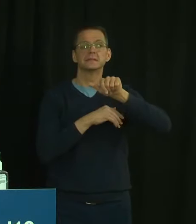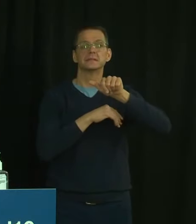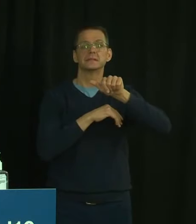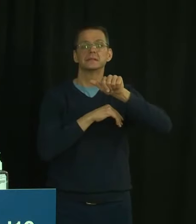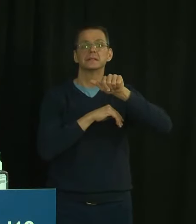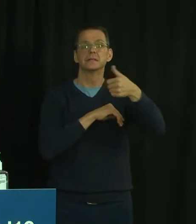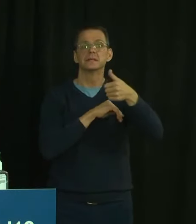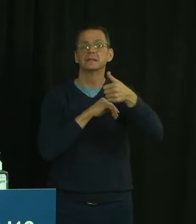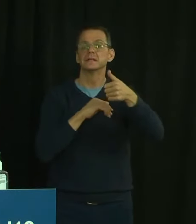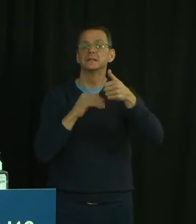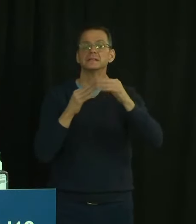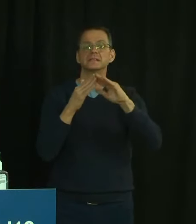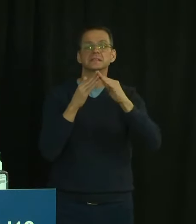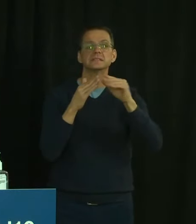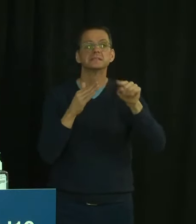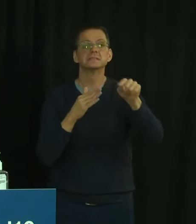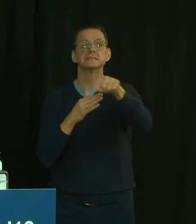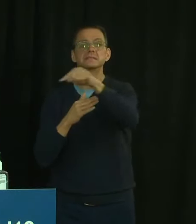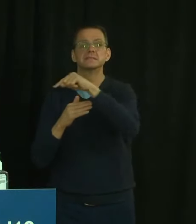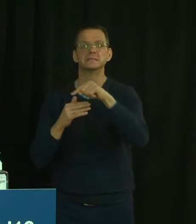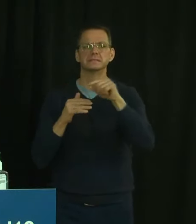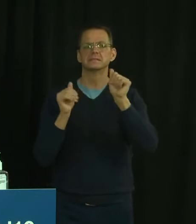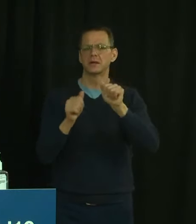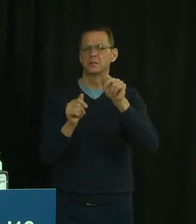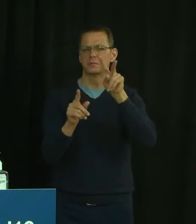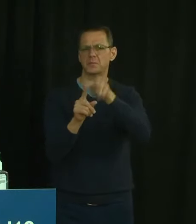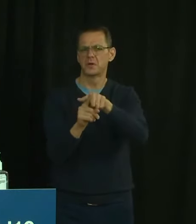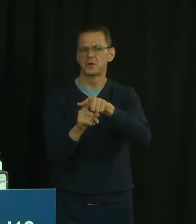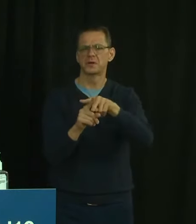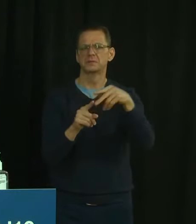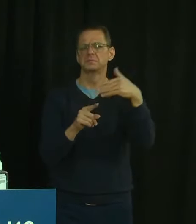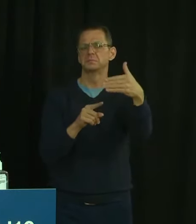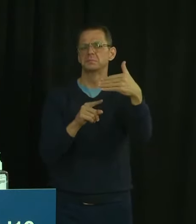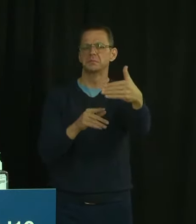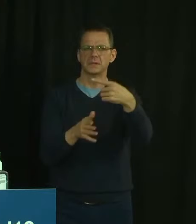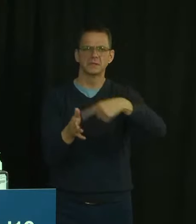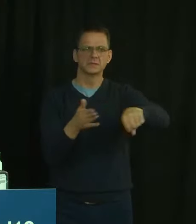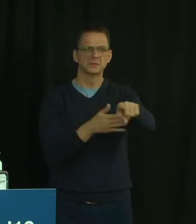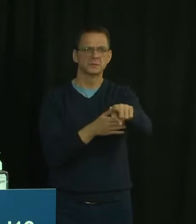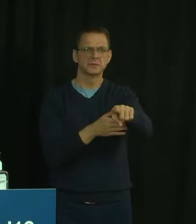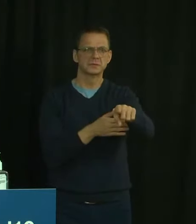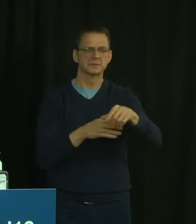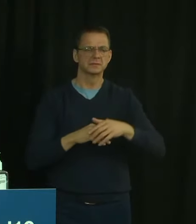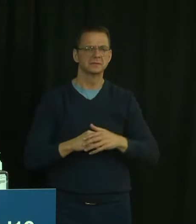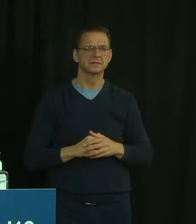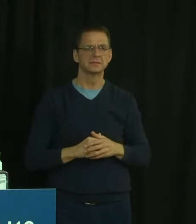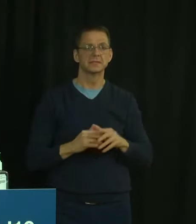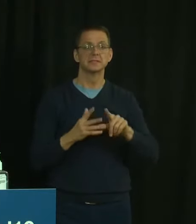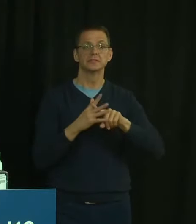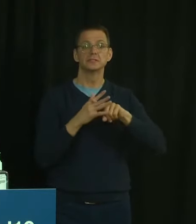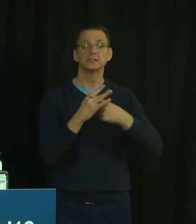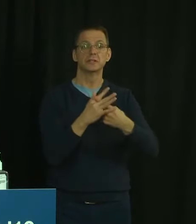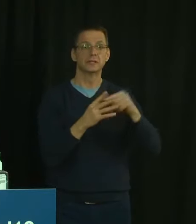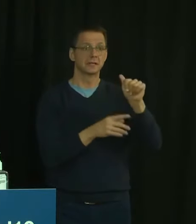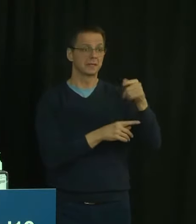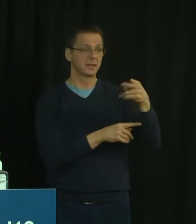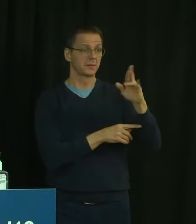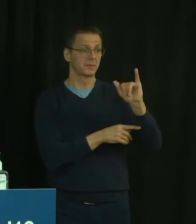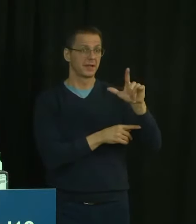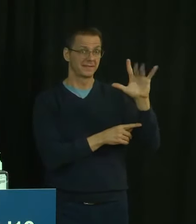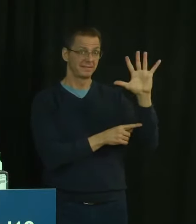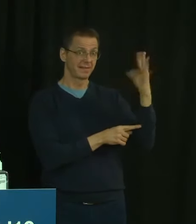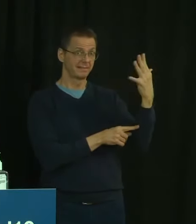Health Services. Additional birth years in Phase 2B will become eligible as more vaccines